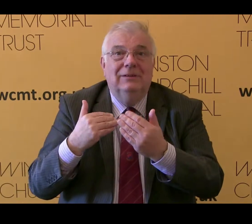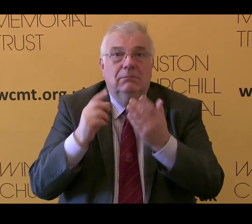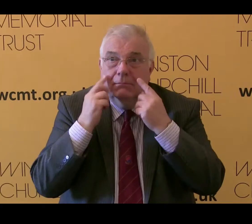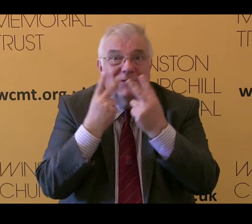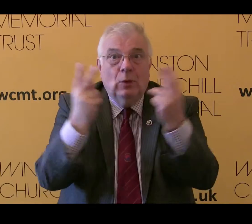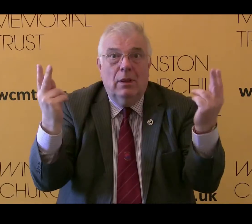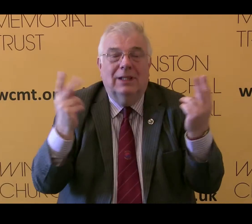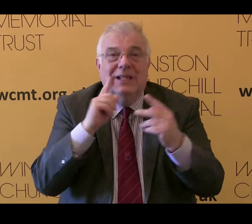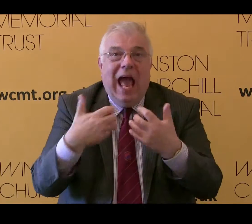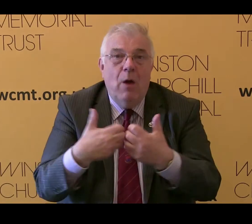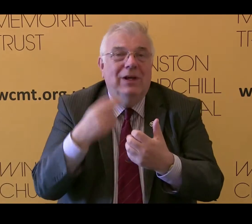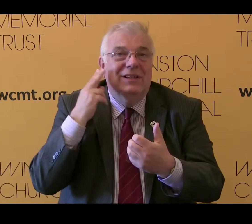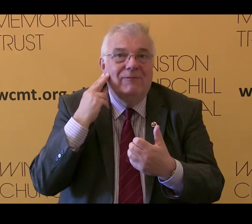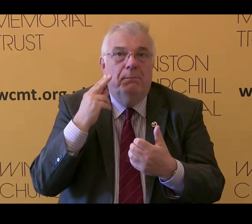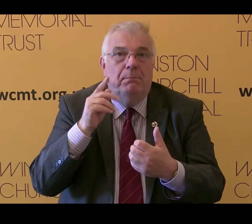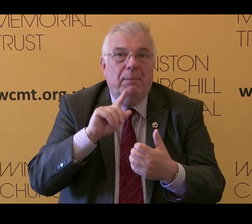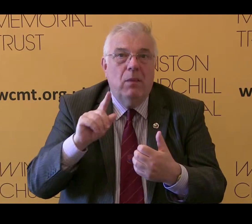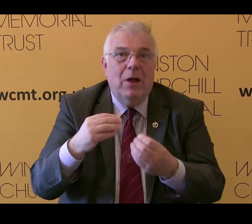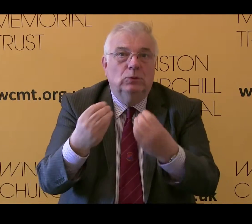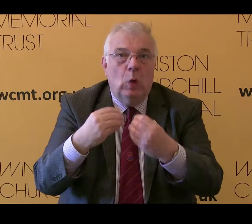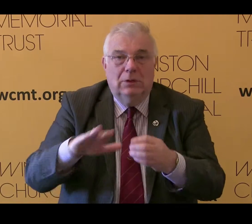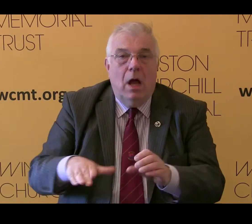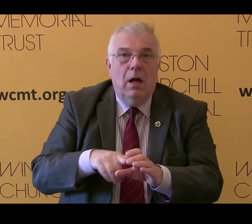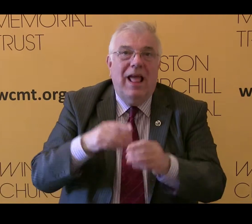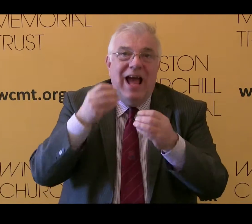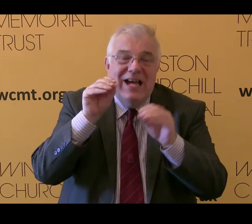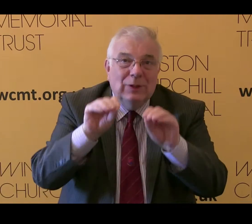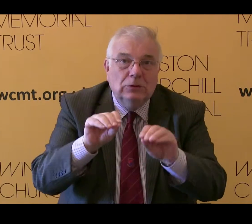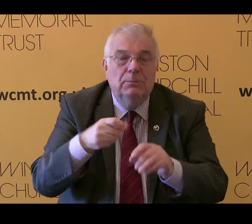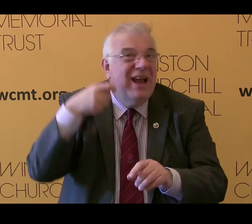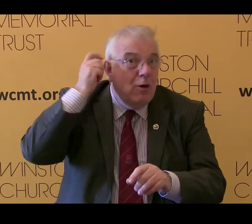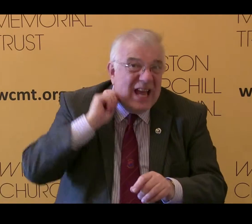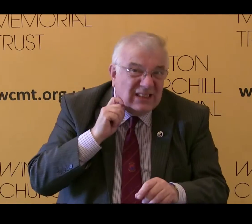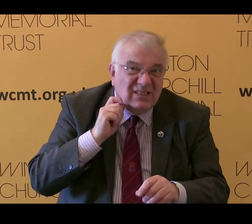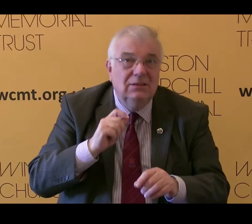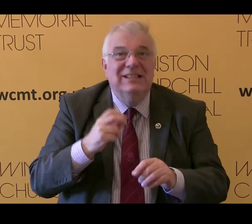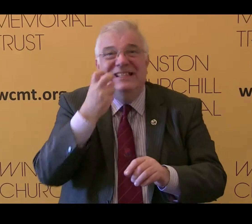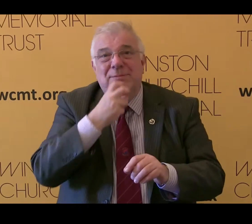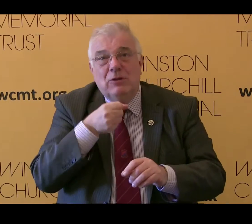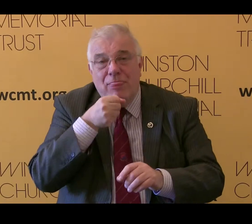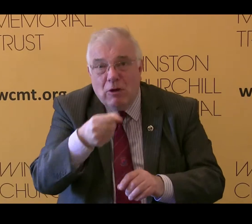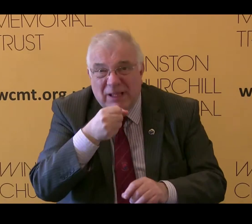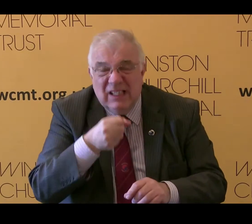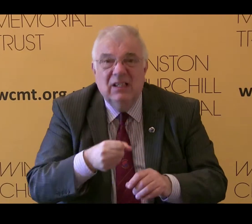very visual thing, talking about how deaf people were educated in the past, speech therapy, hearing aids,